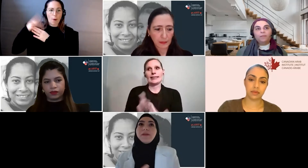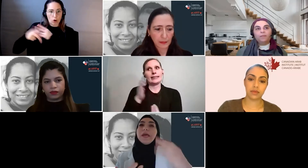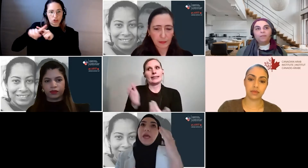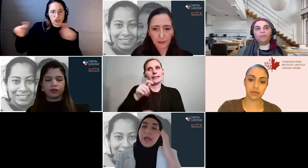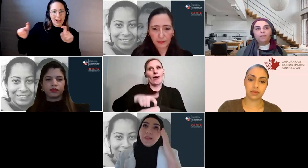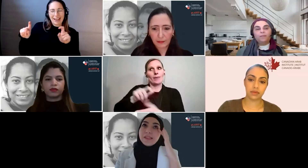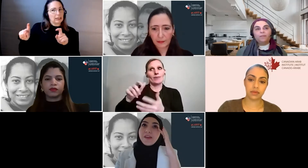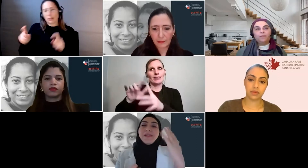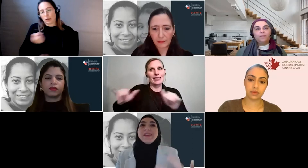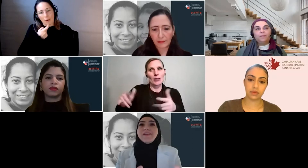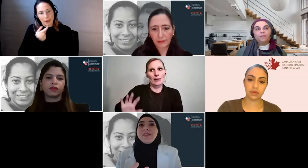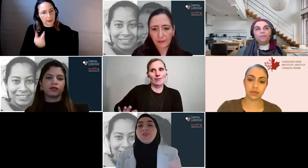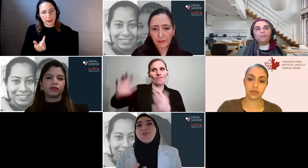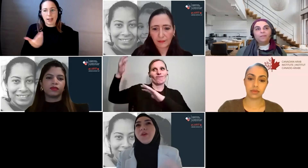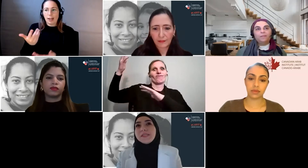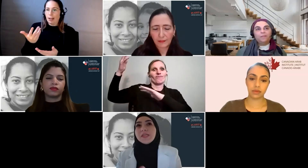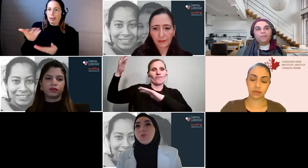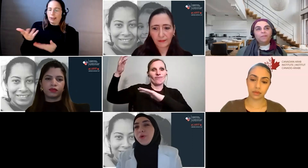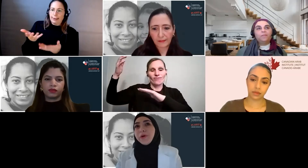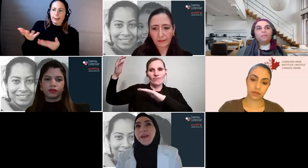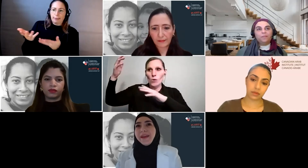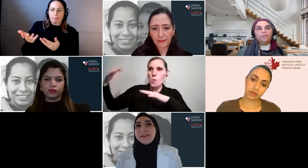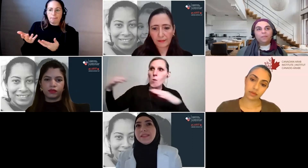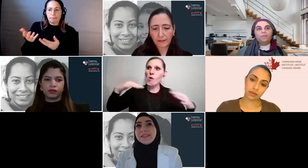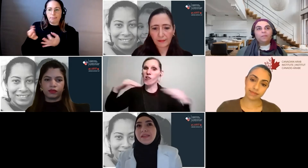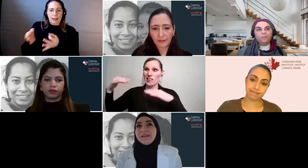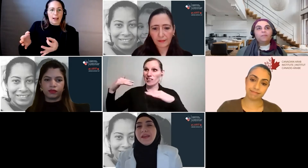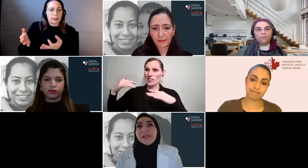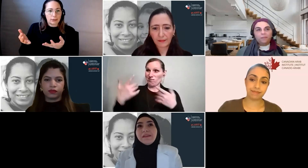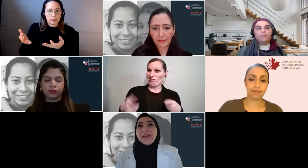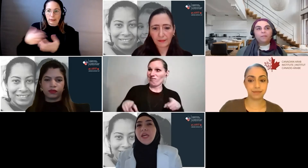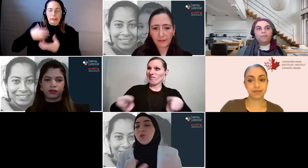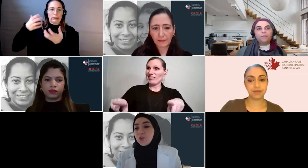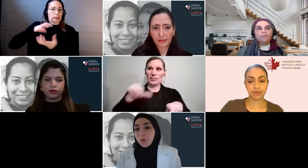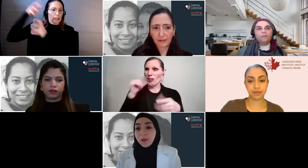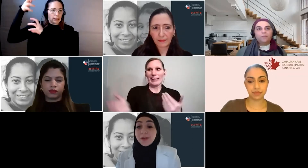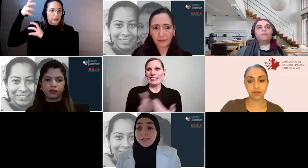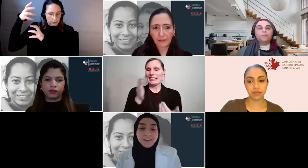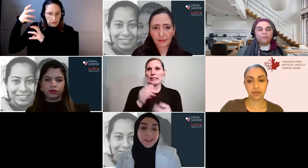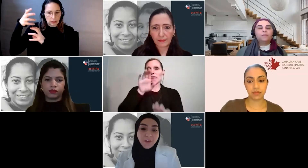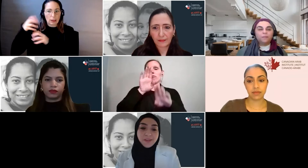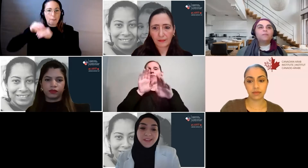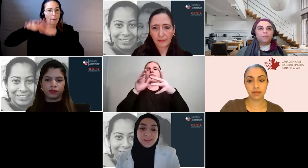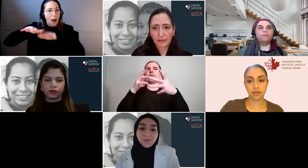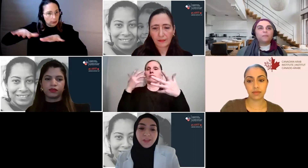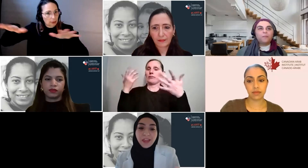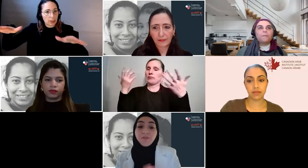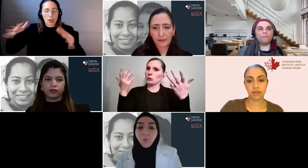during, let's say, like crisis, war, and a huge trauma. It was really